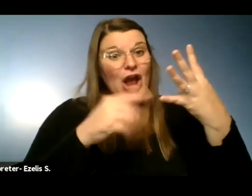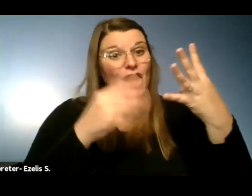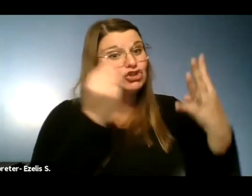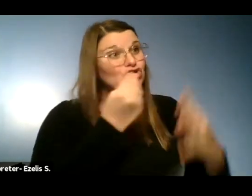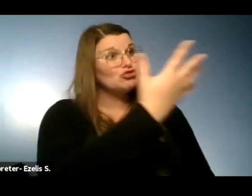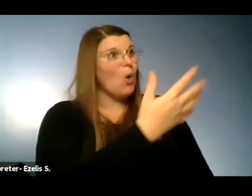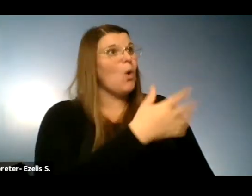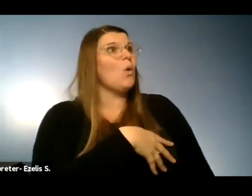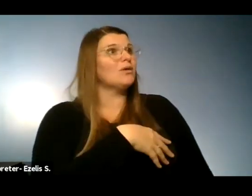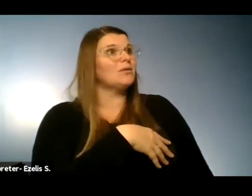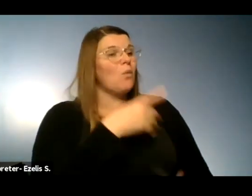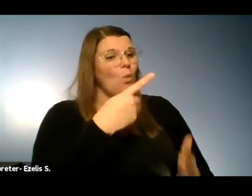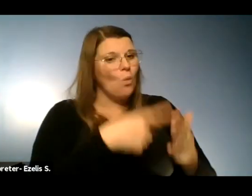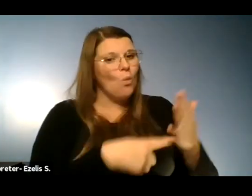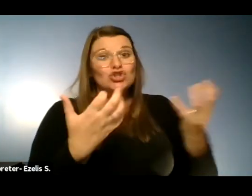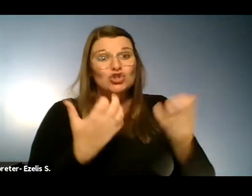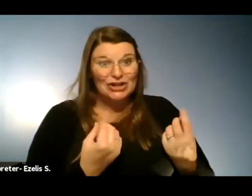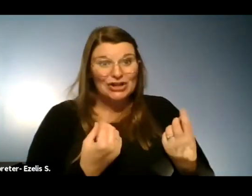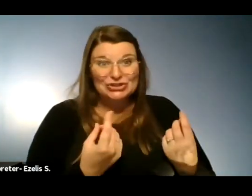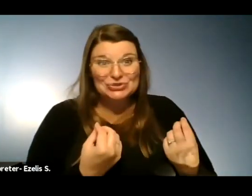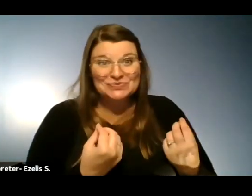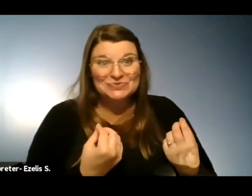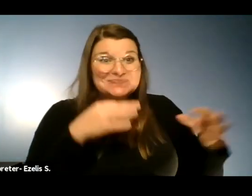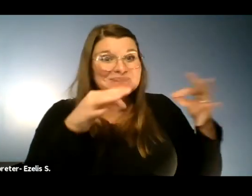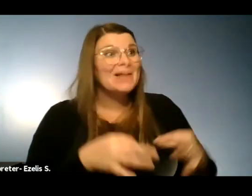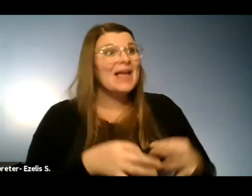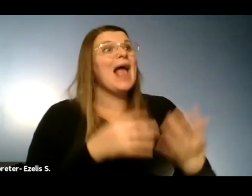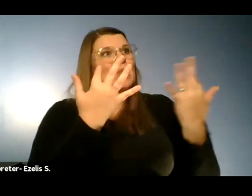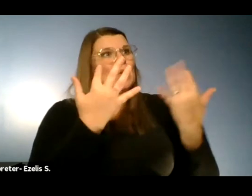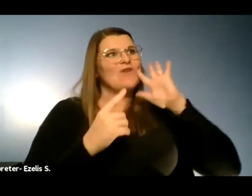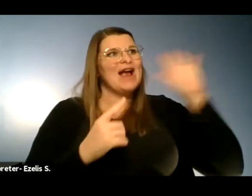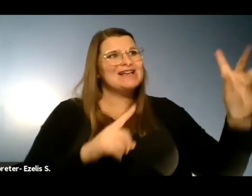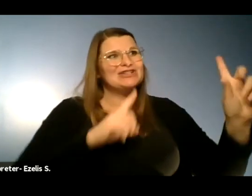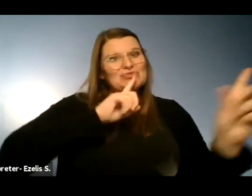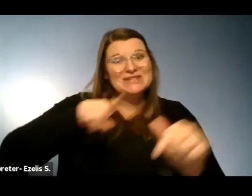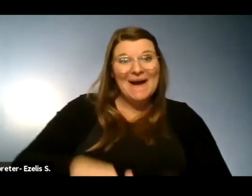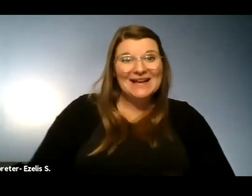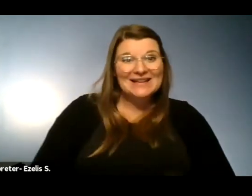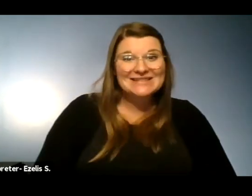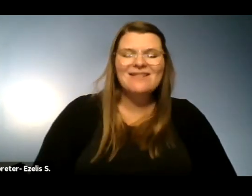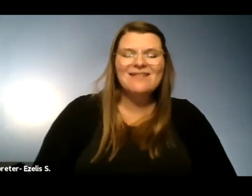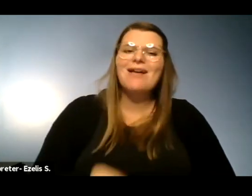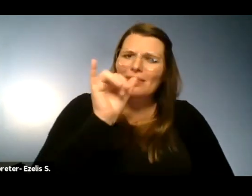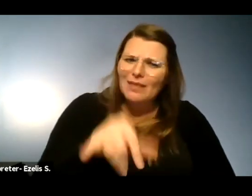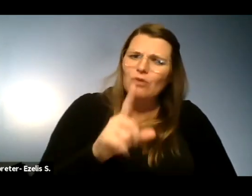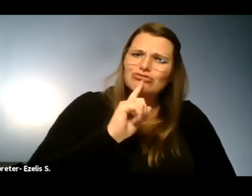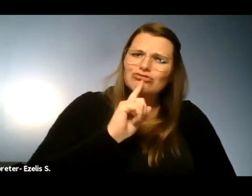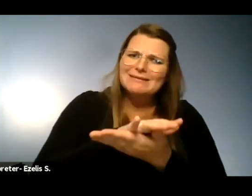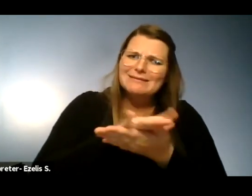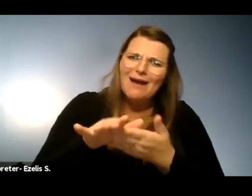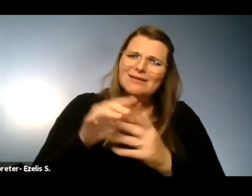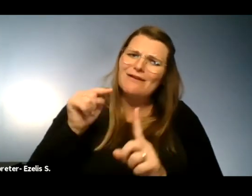wanted to do, and she waited for his response. That was really nice of her.